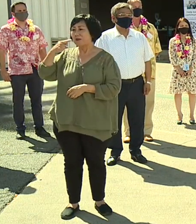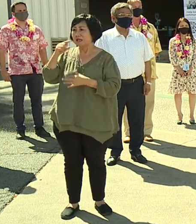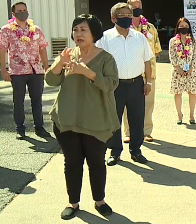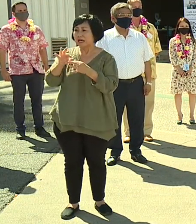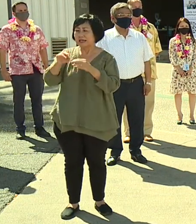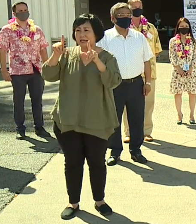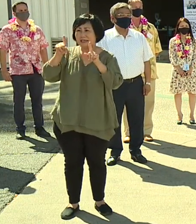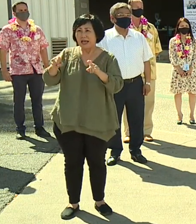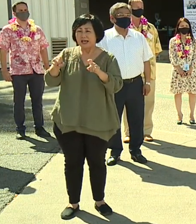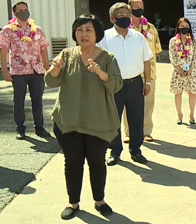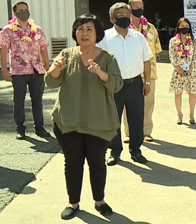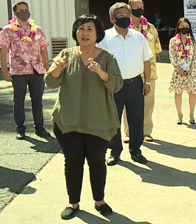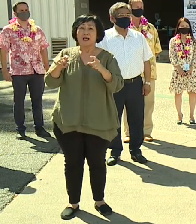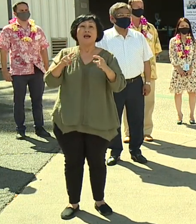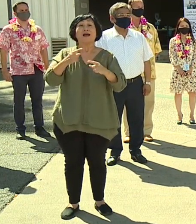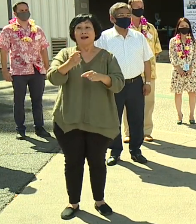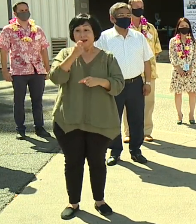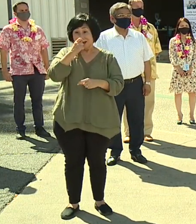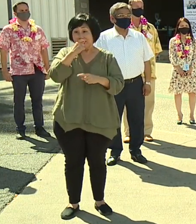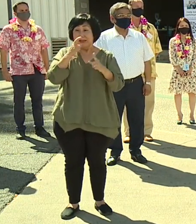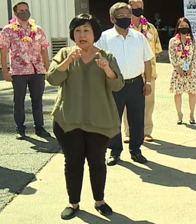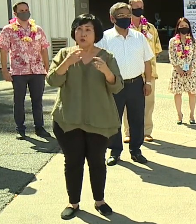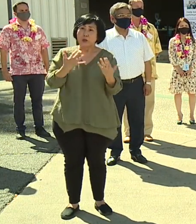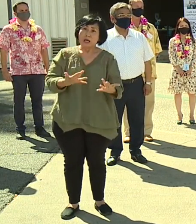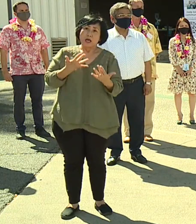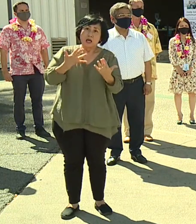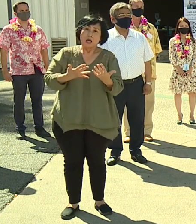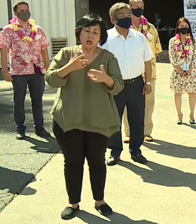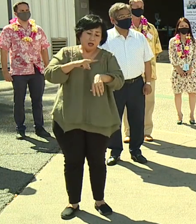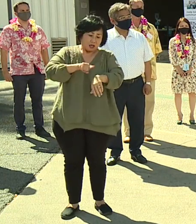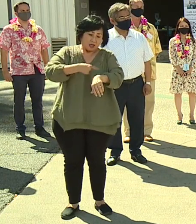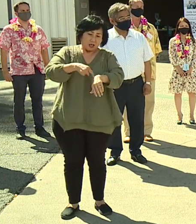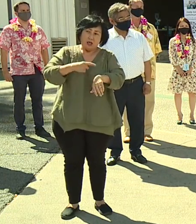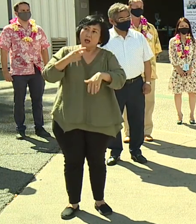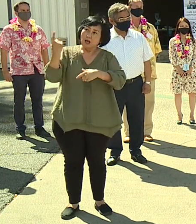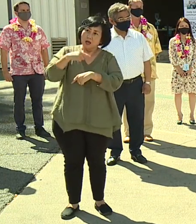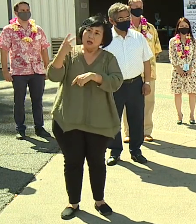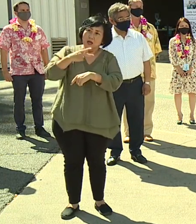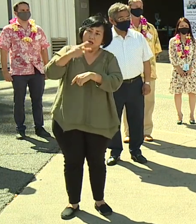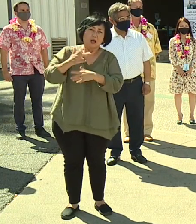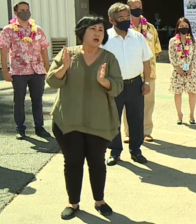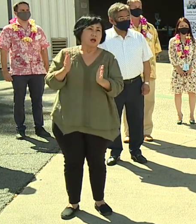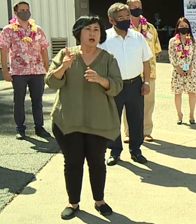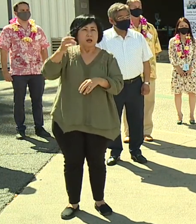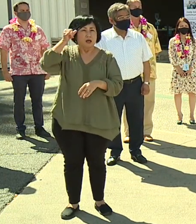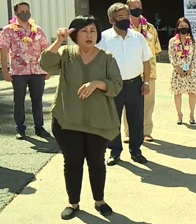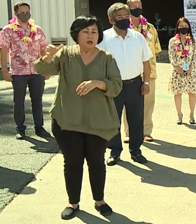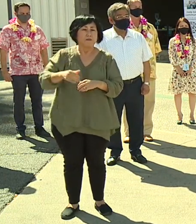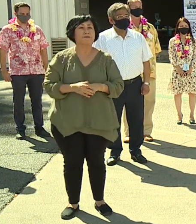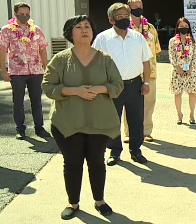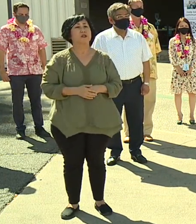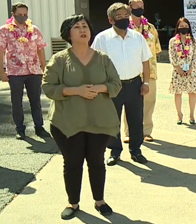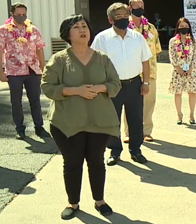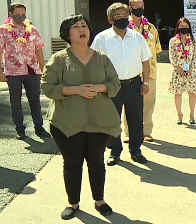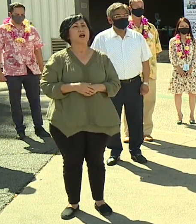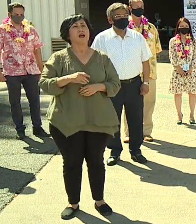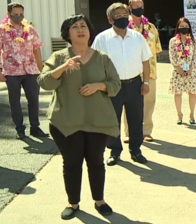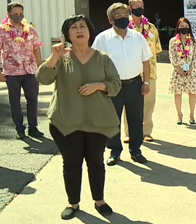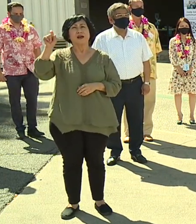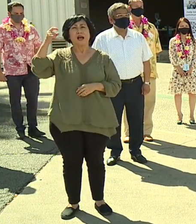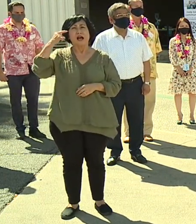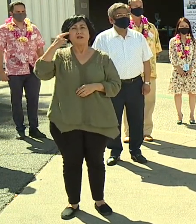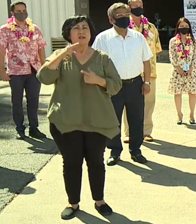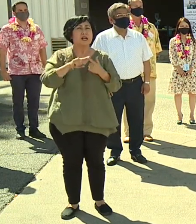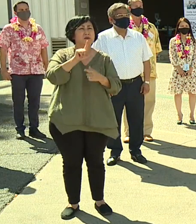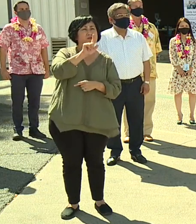the test results being so, taking too long. And I think the governor actually said something about 24